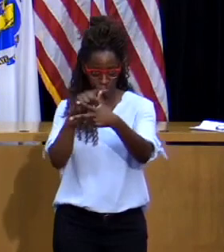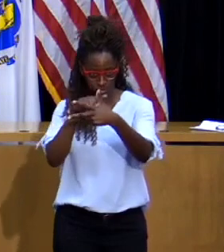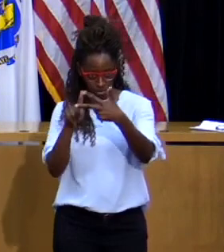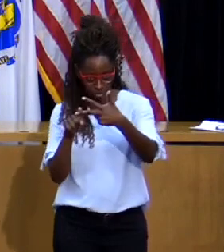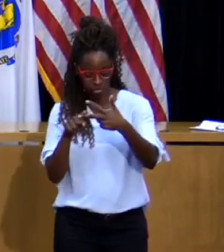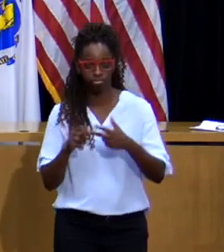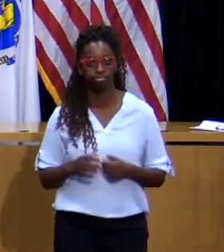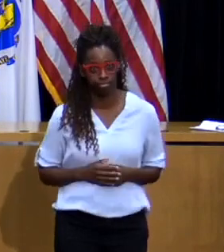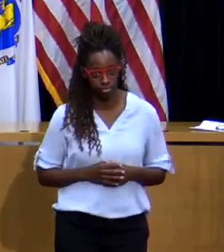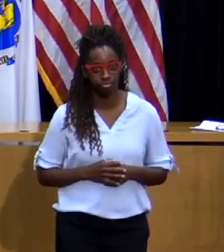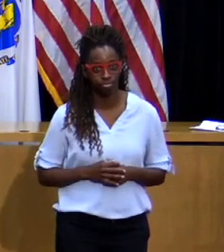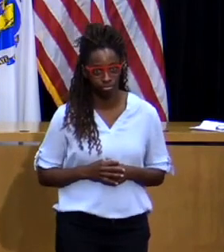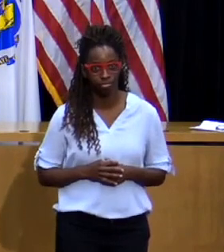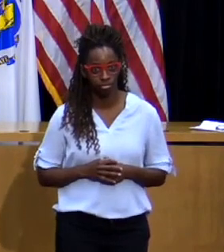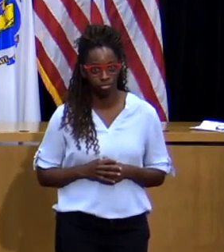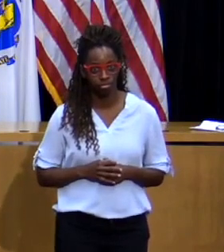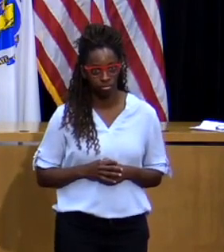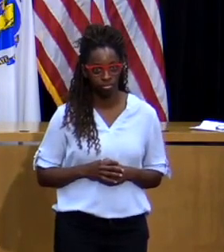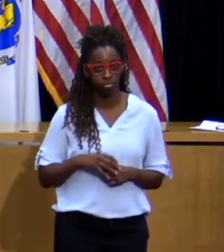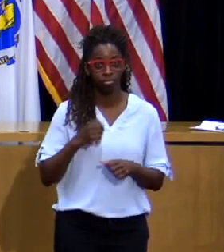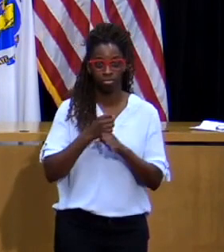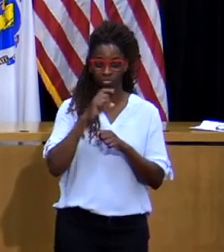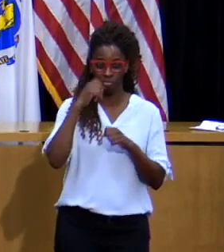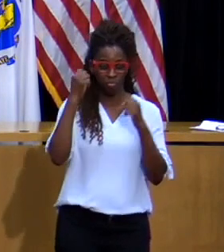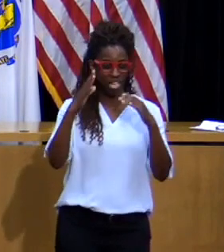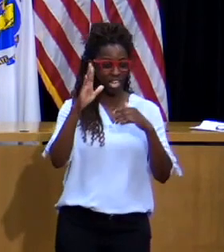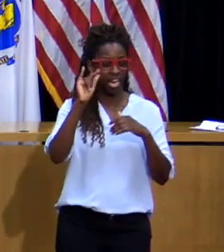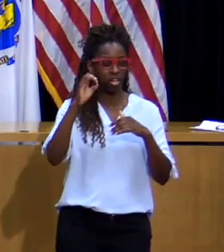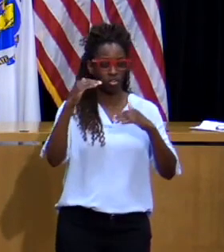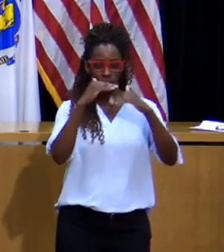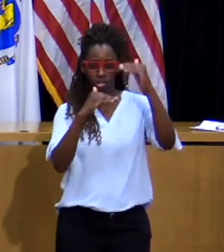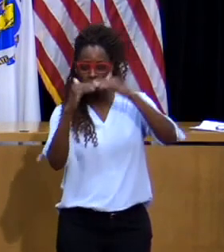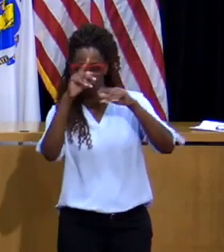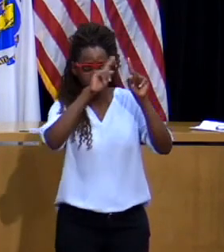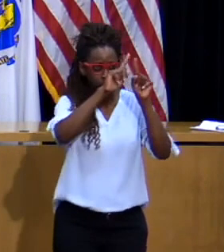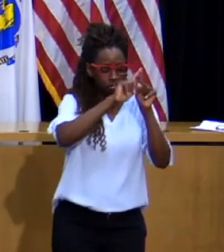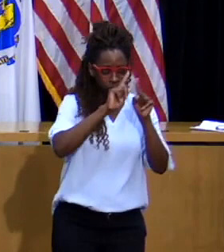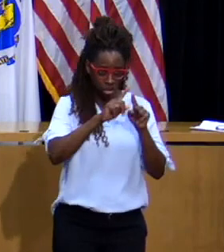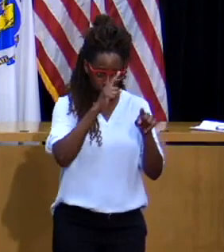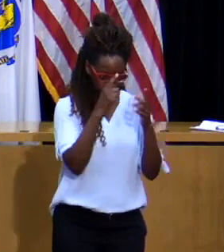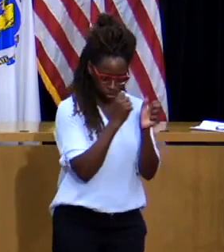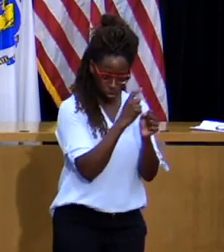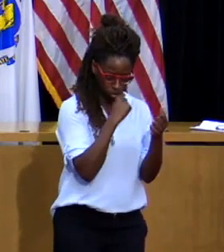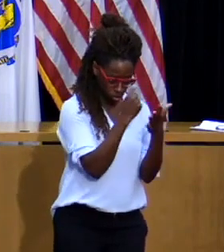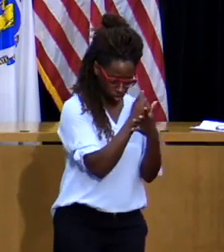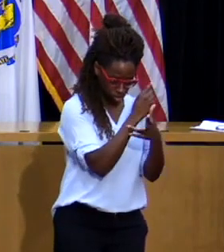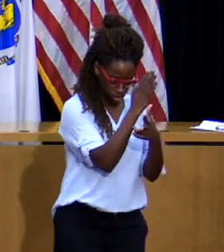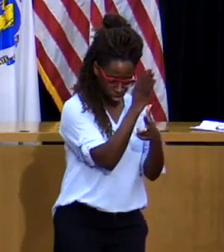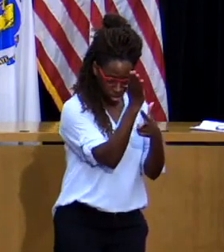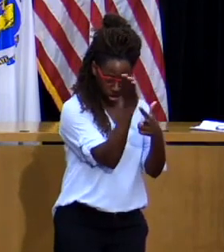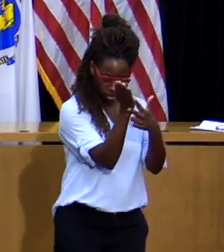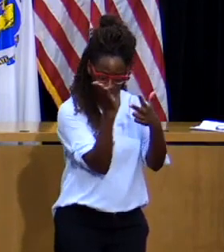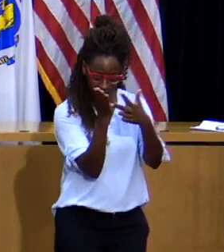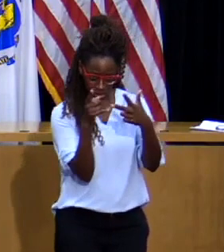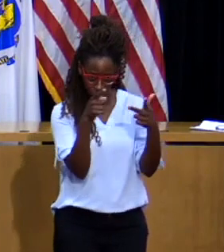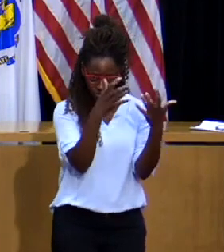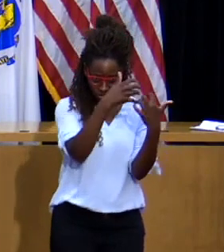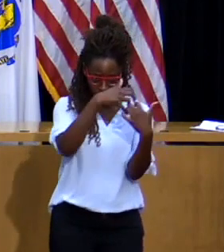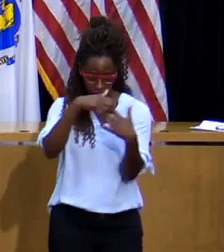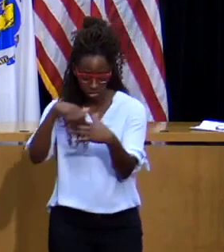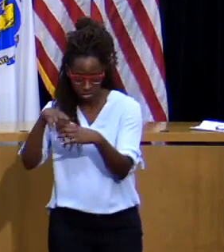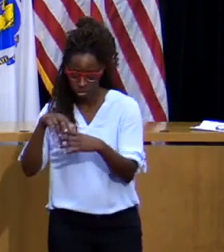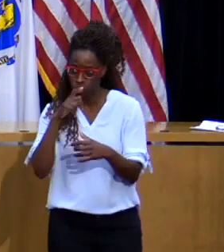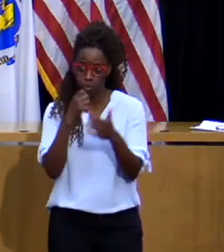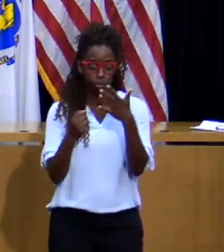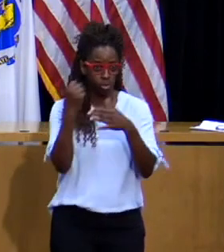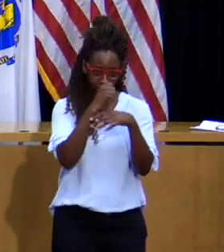this multi-layered approach by extraordinary experts who are independent in the evaluation of both safety and efficacy of the